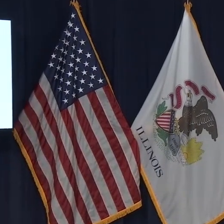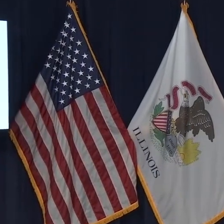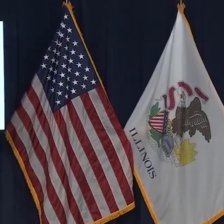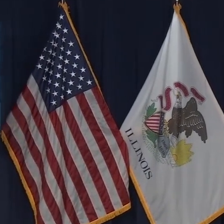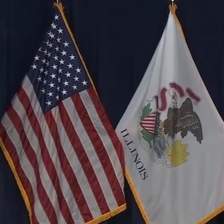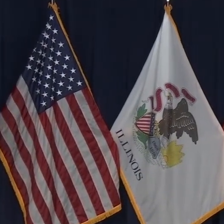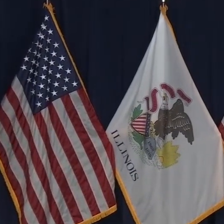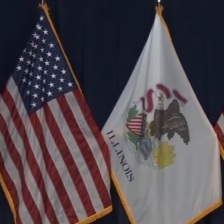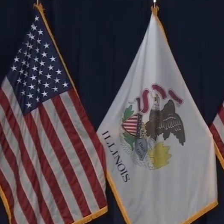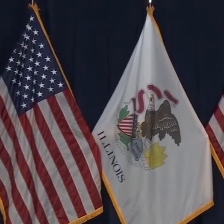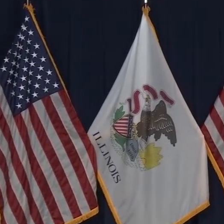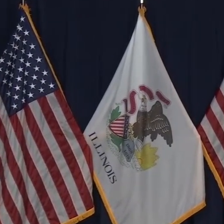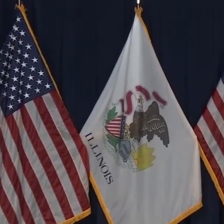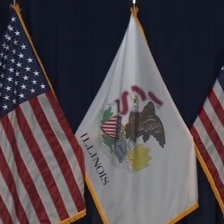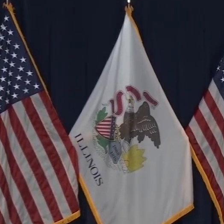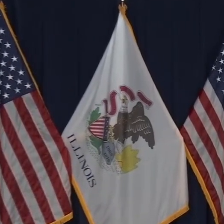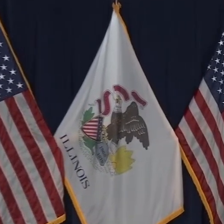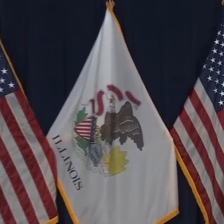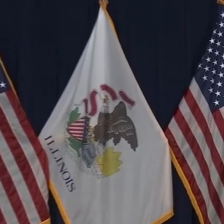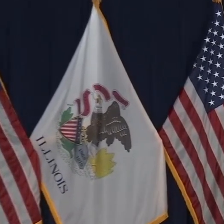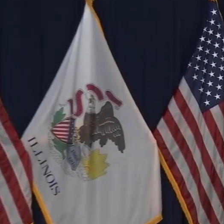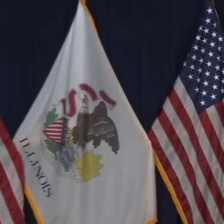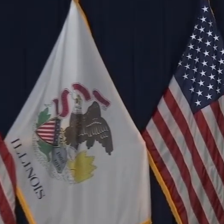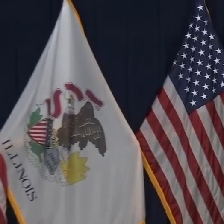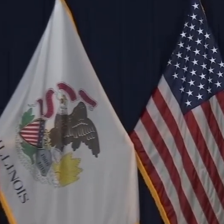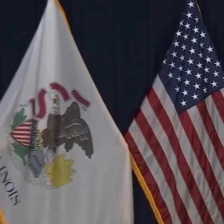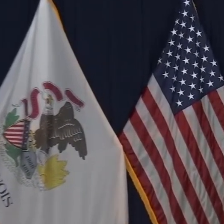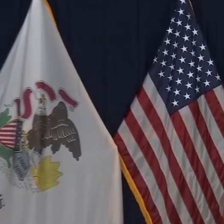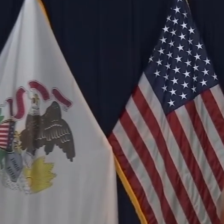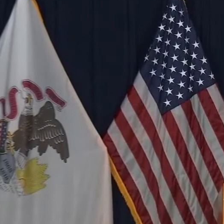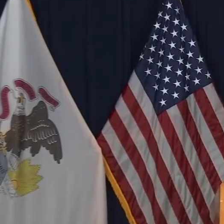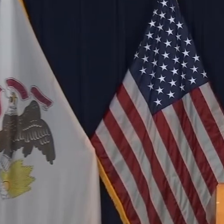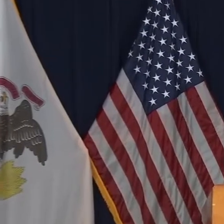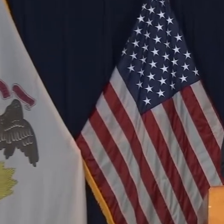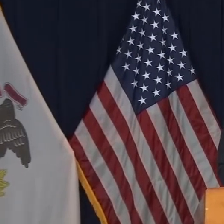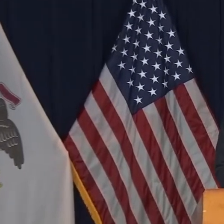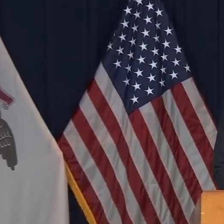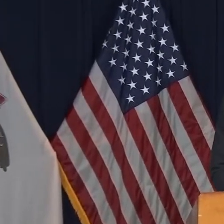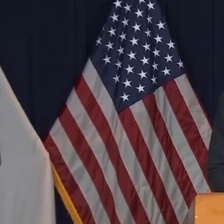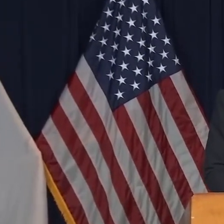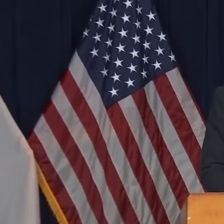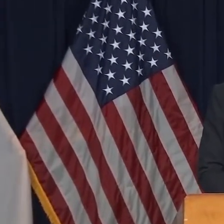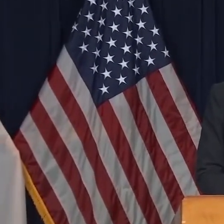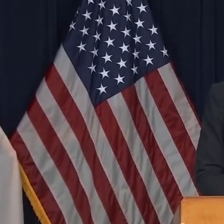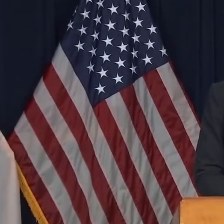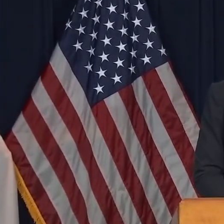de alto nivel. Aquí en Illinois hoy informamos